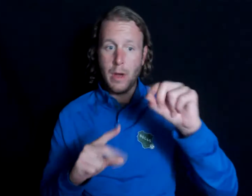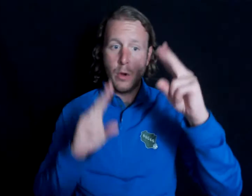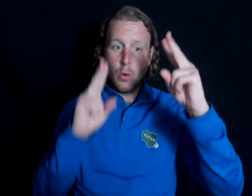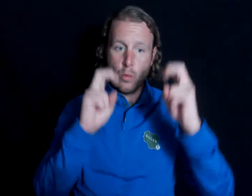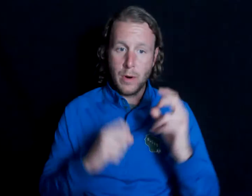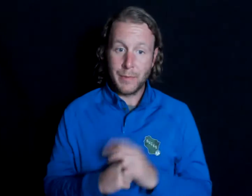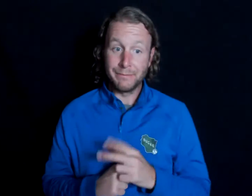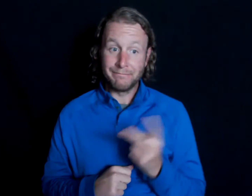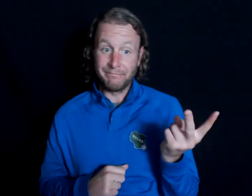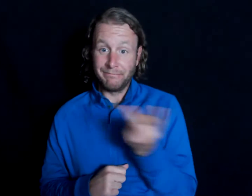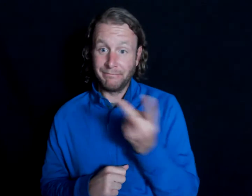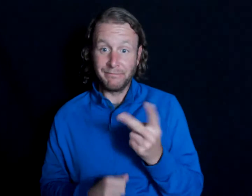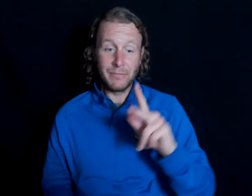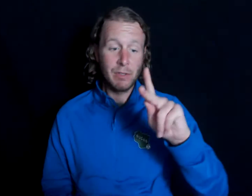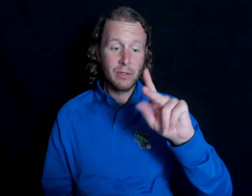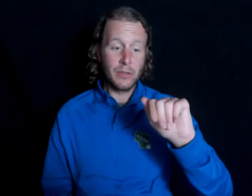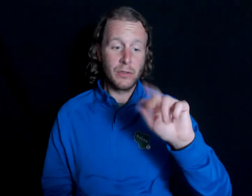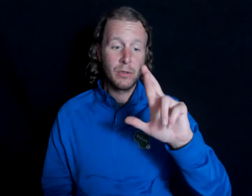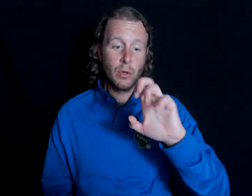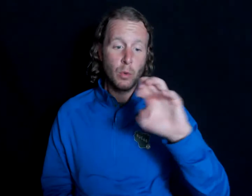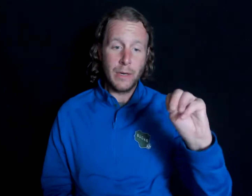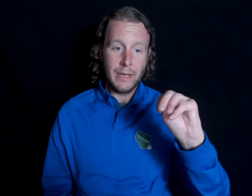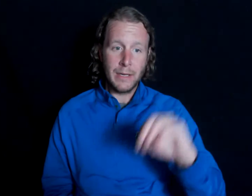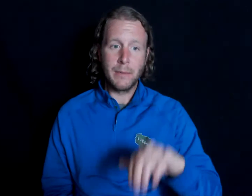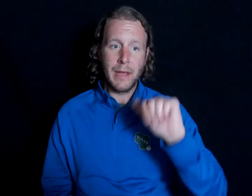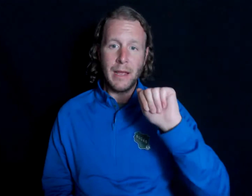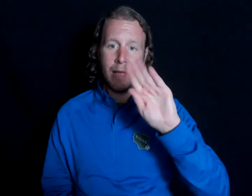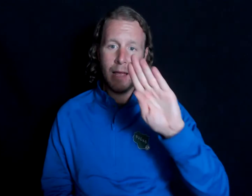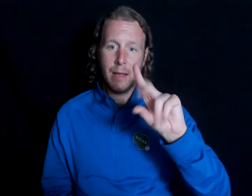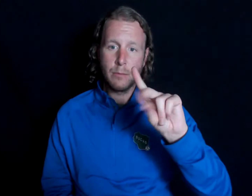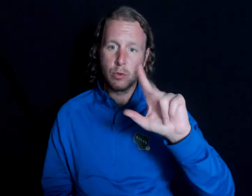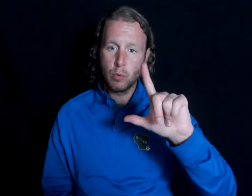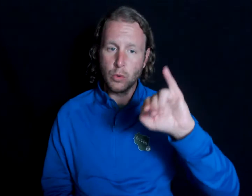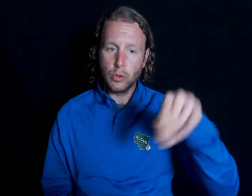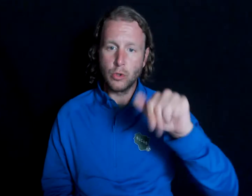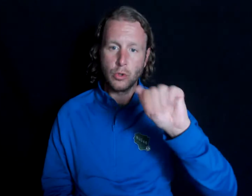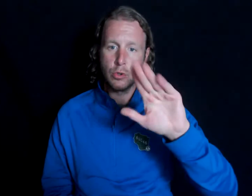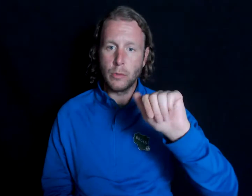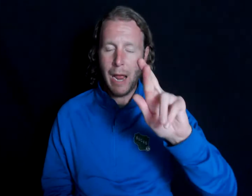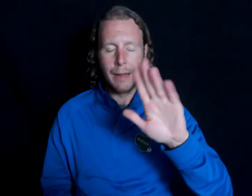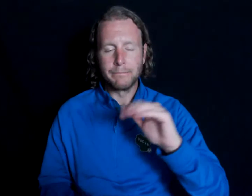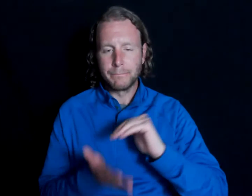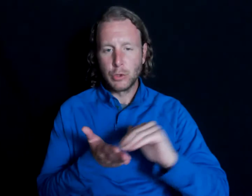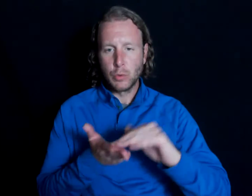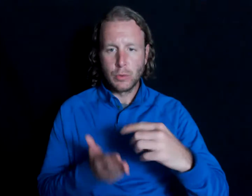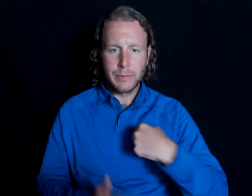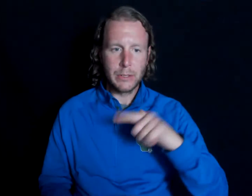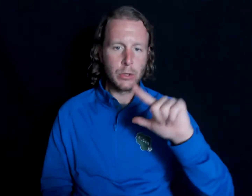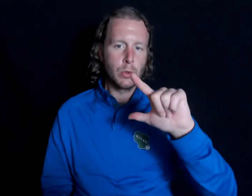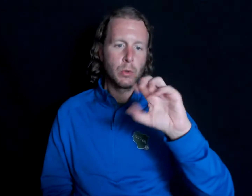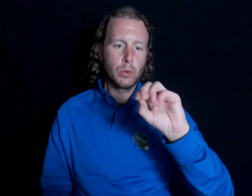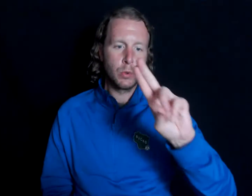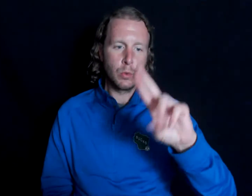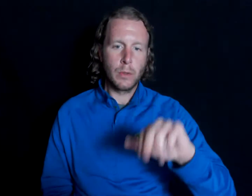he and Kareem, or Lou Alcindor, pardon me, have done it in Bucks franchise